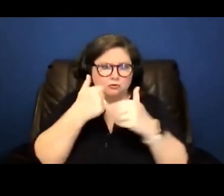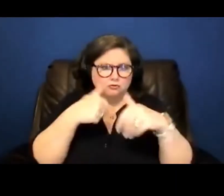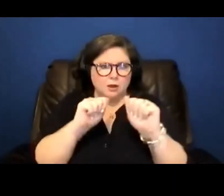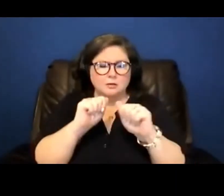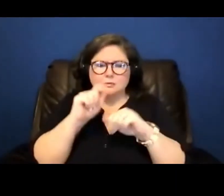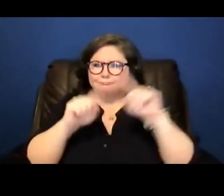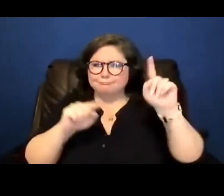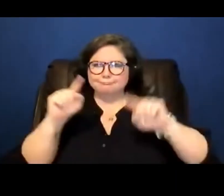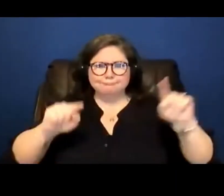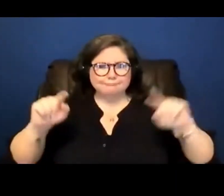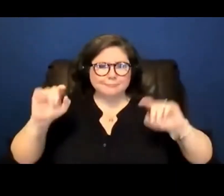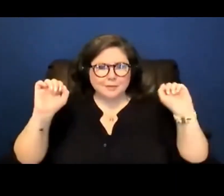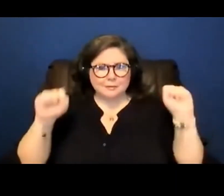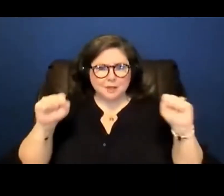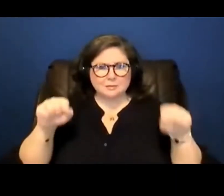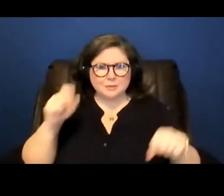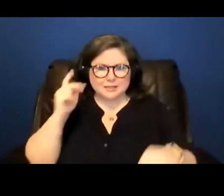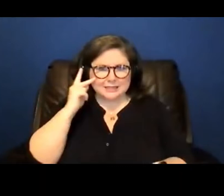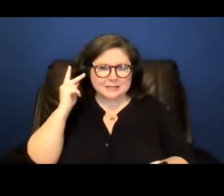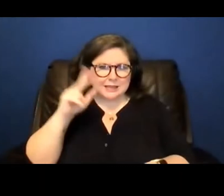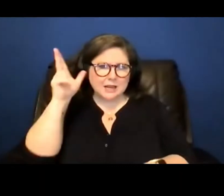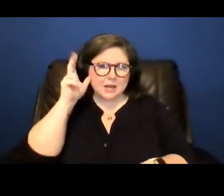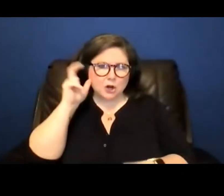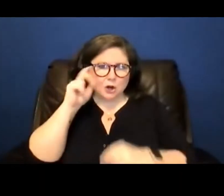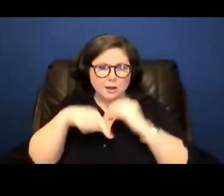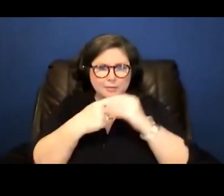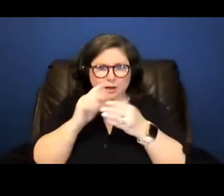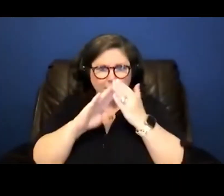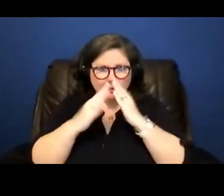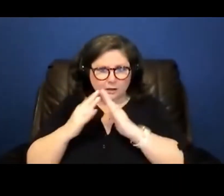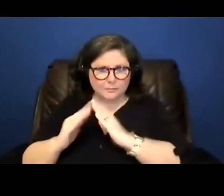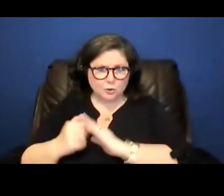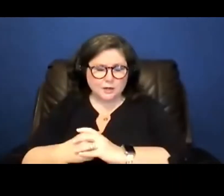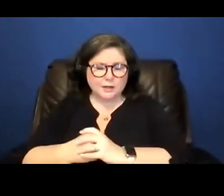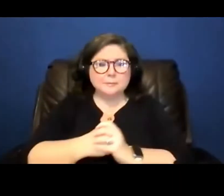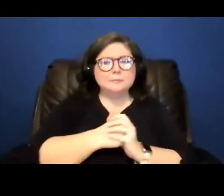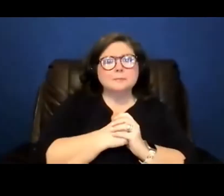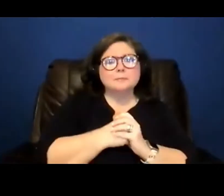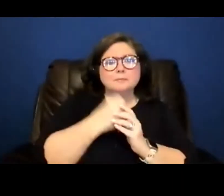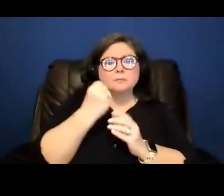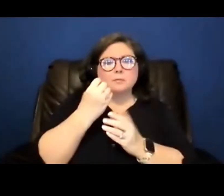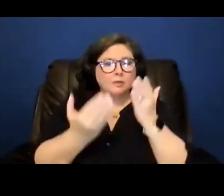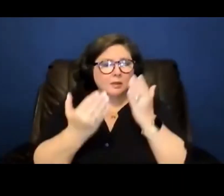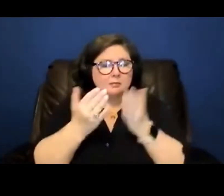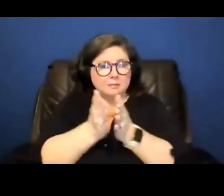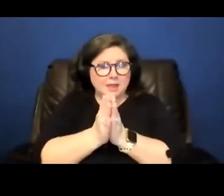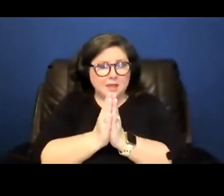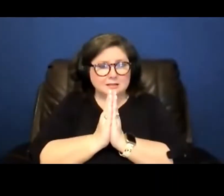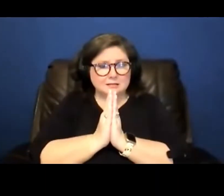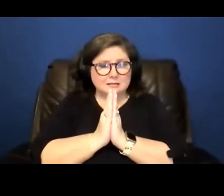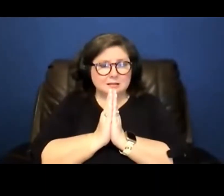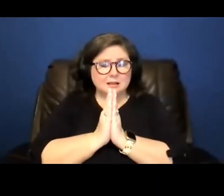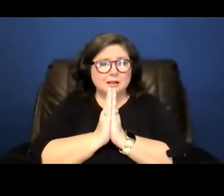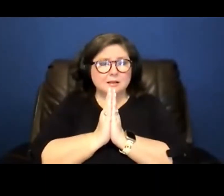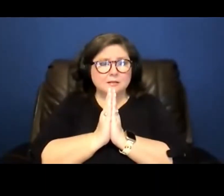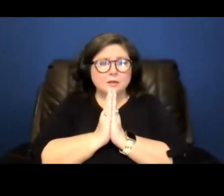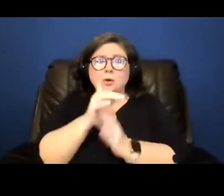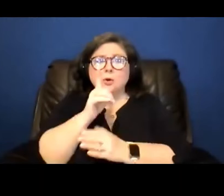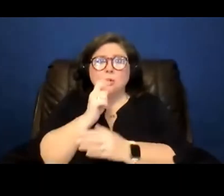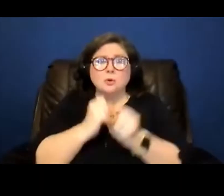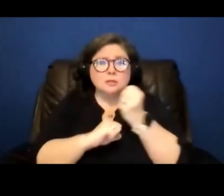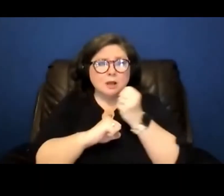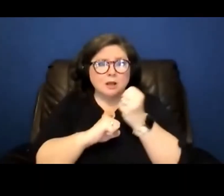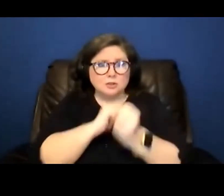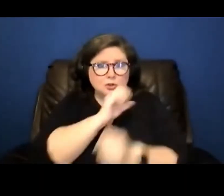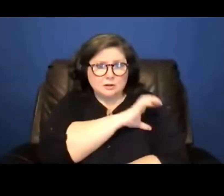may see or hear about in the community. So you may ask, who sponsors these clinical trials